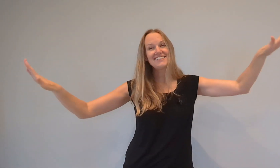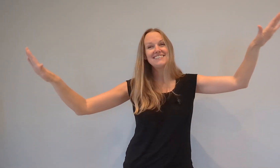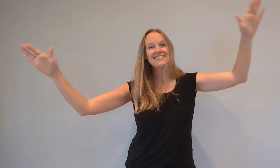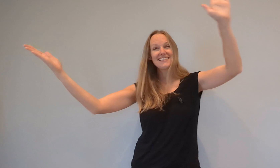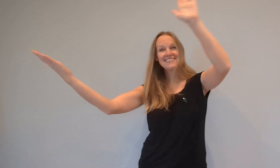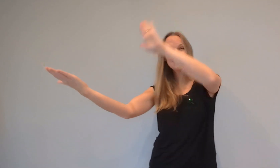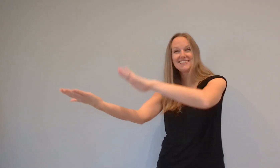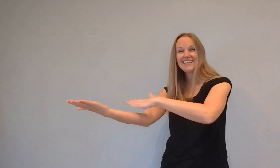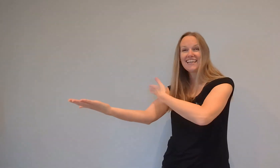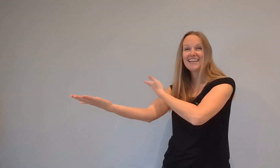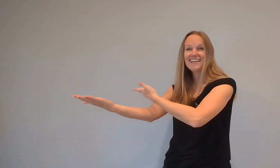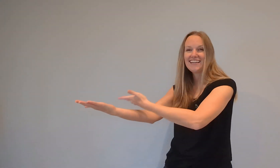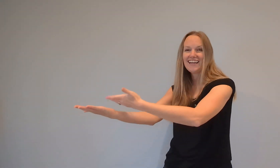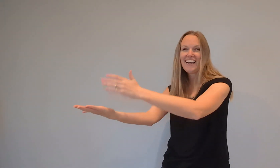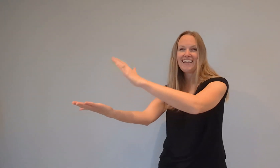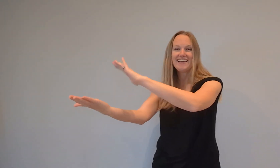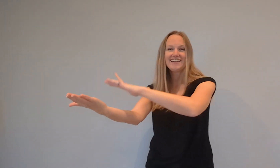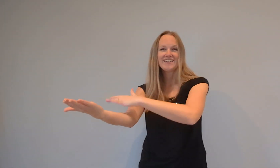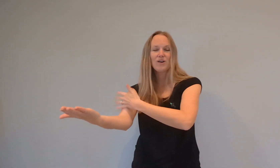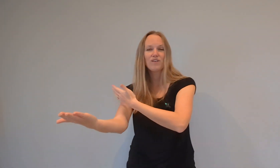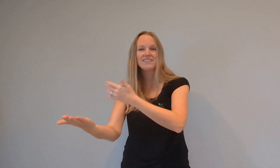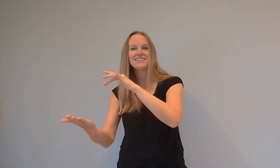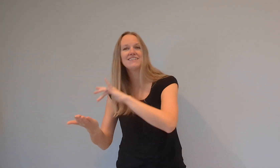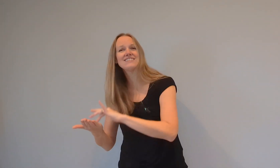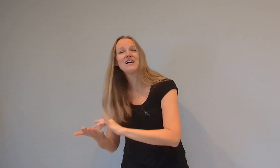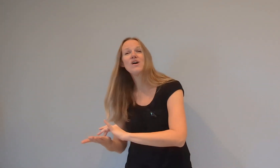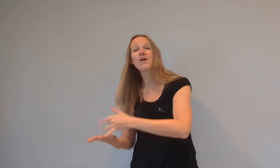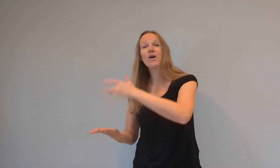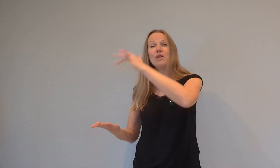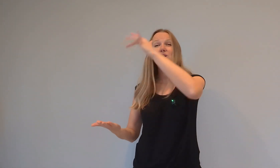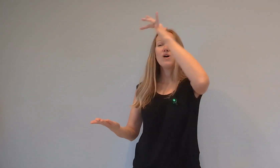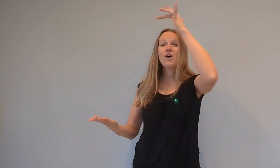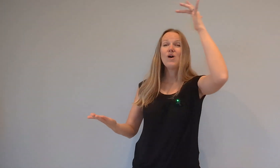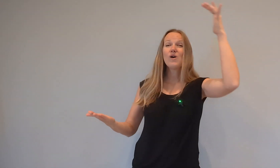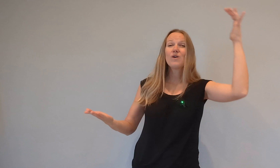angels singing? And then into the chorus, it goes, glory.